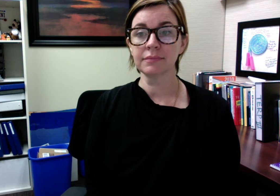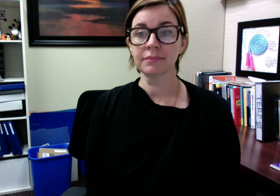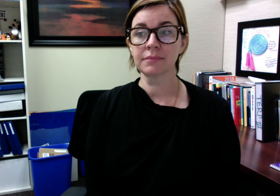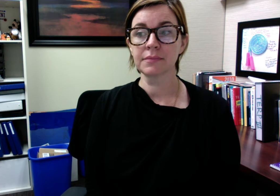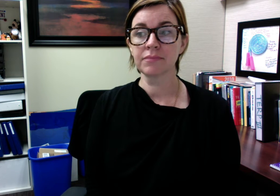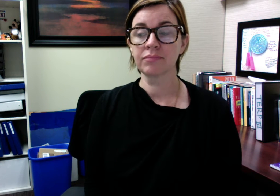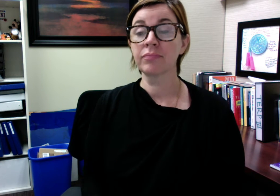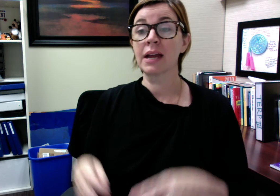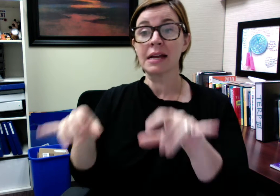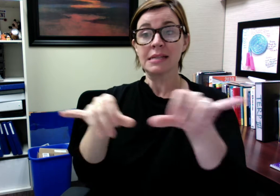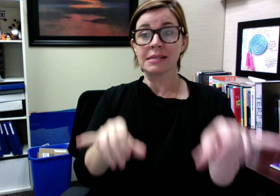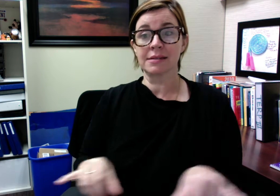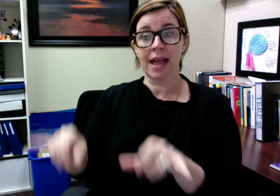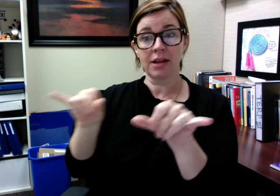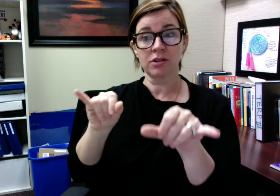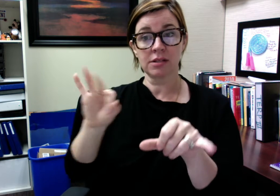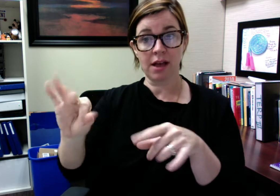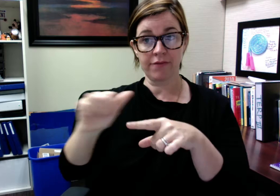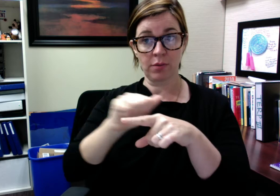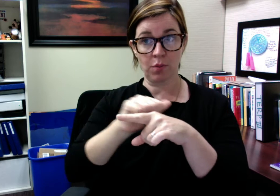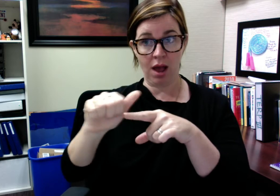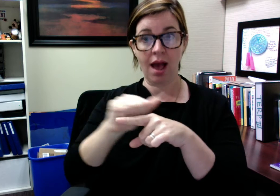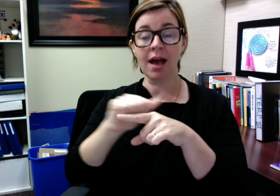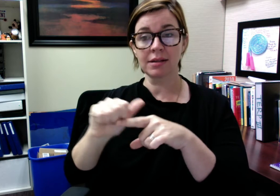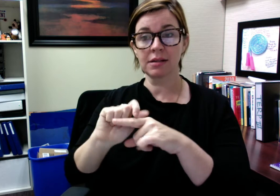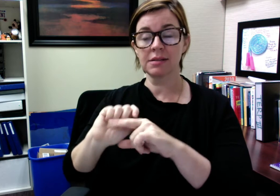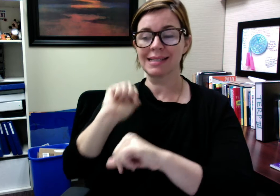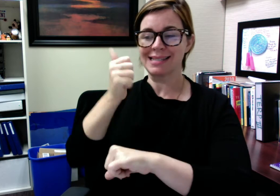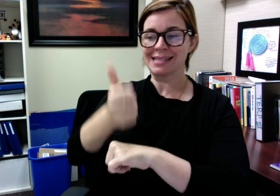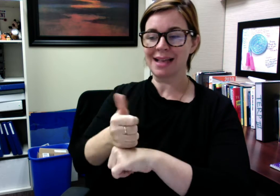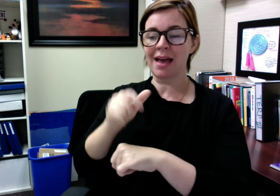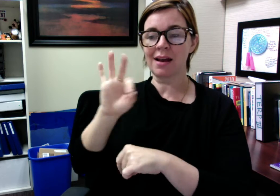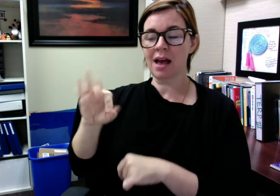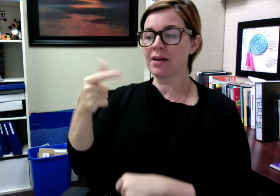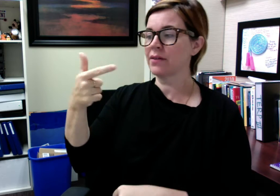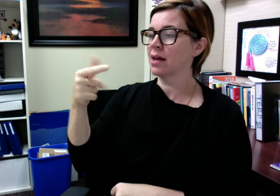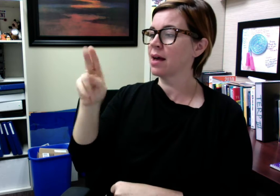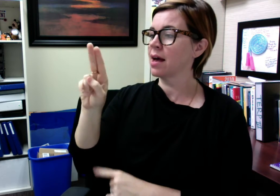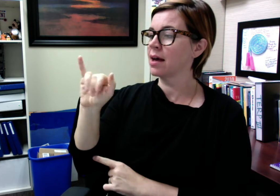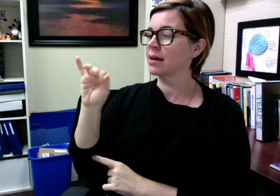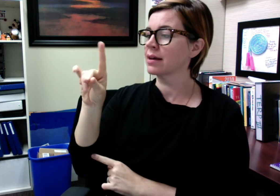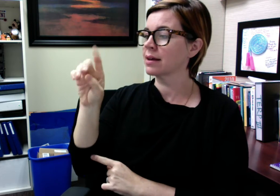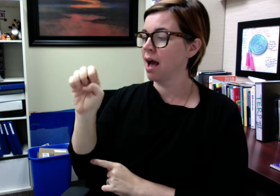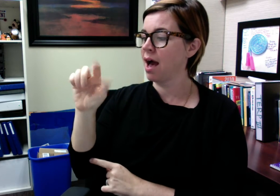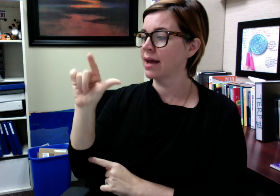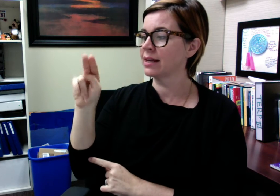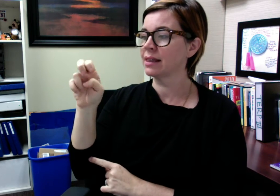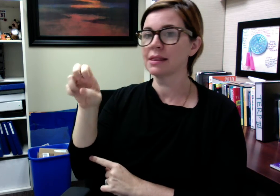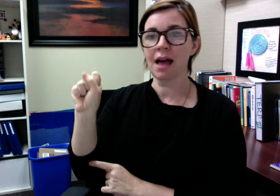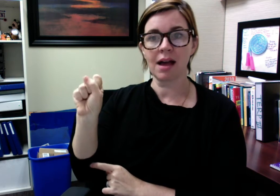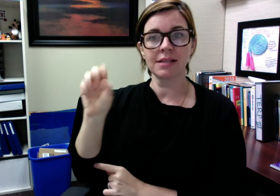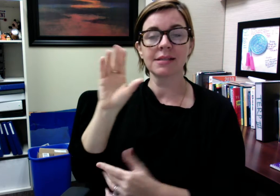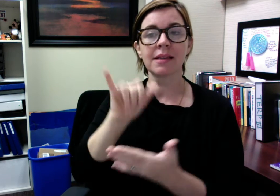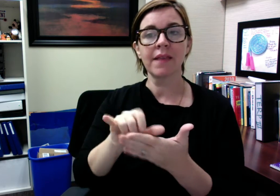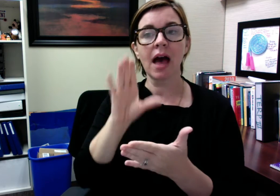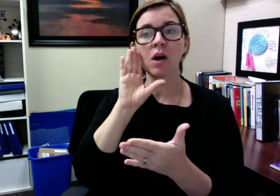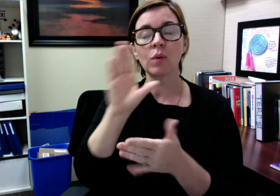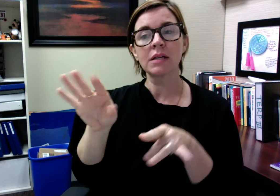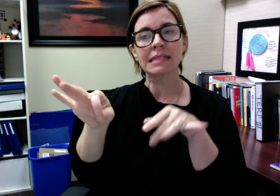Standards of practice are a set of guidelines that define what an interpreter does in